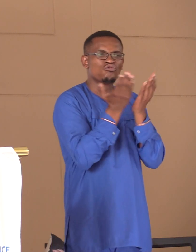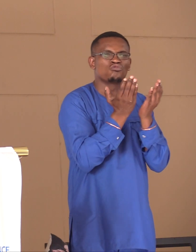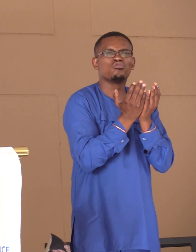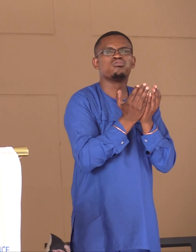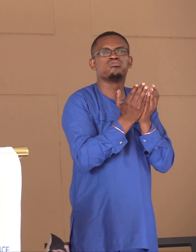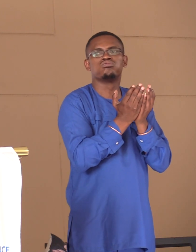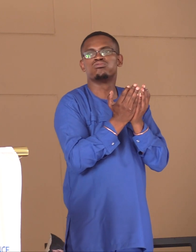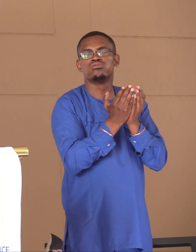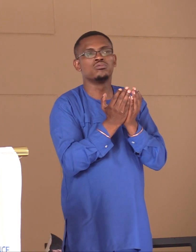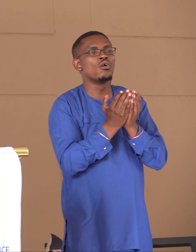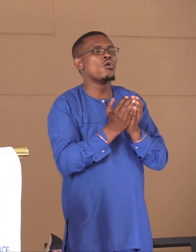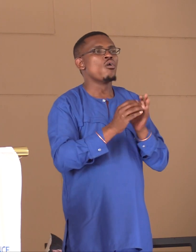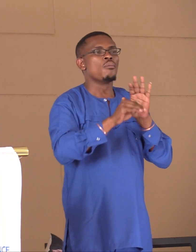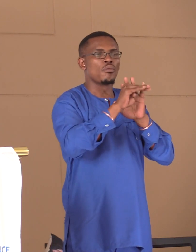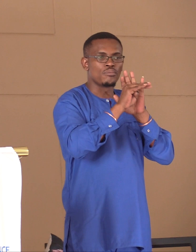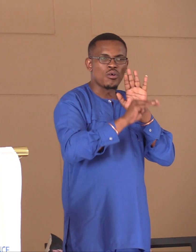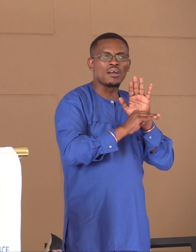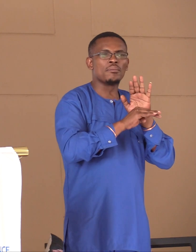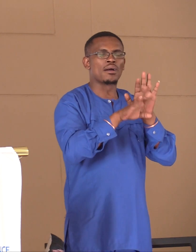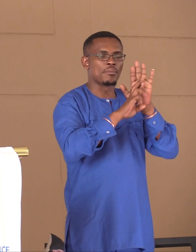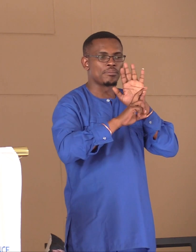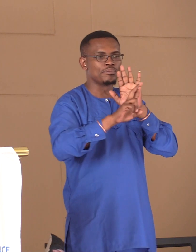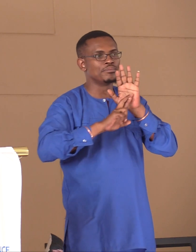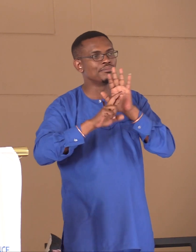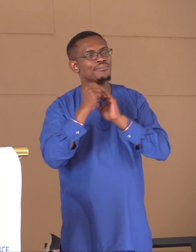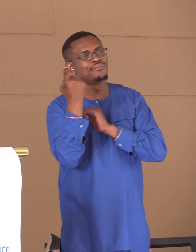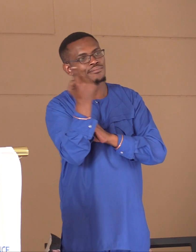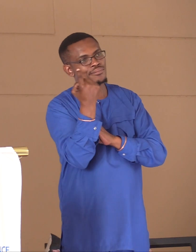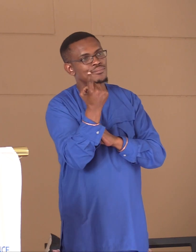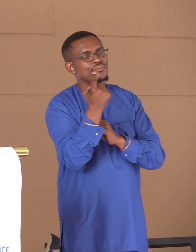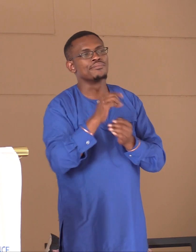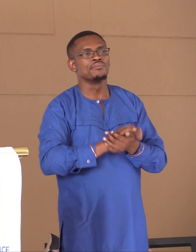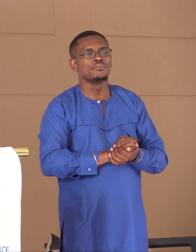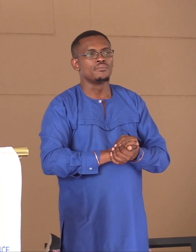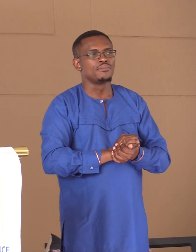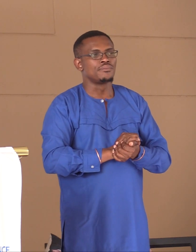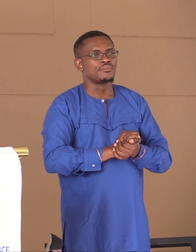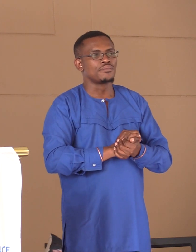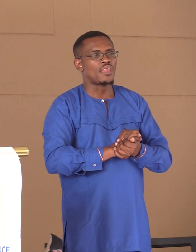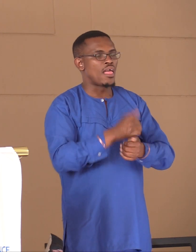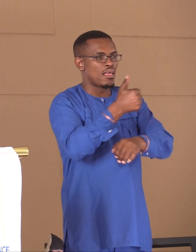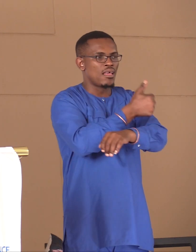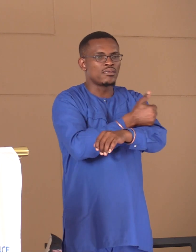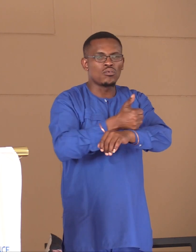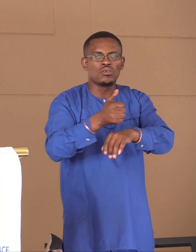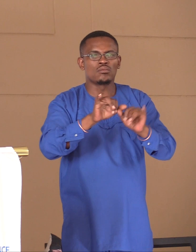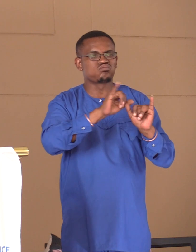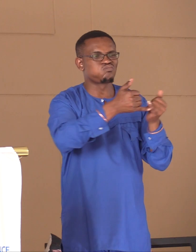twinning program represented by principals, the stakeholders,